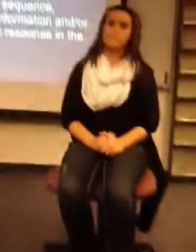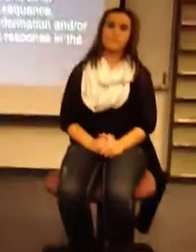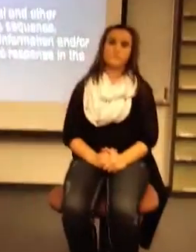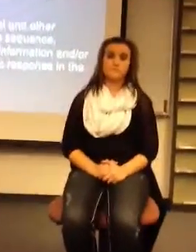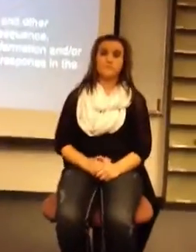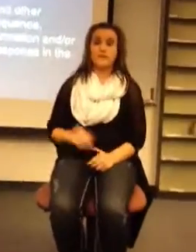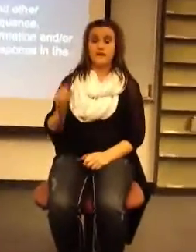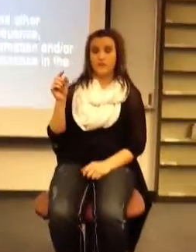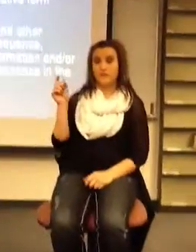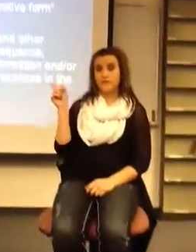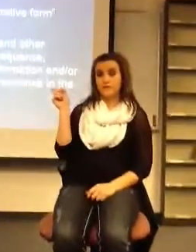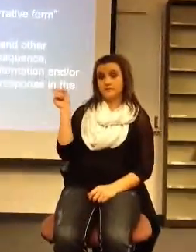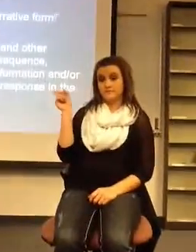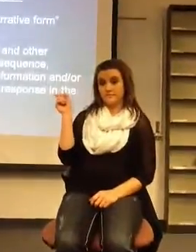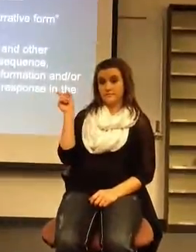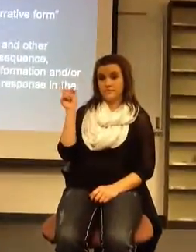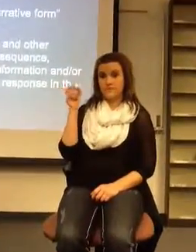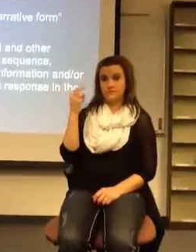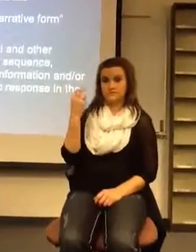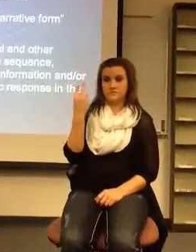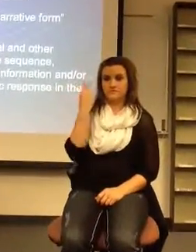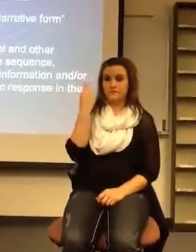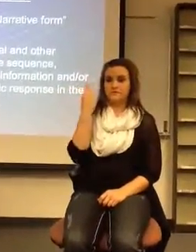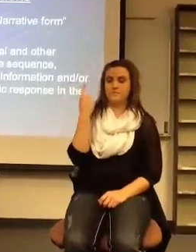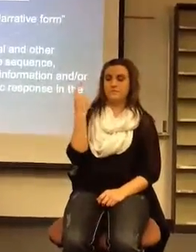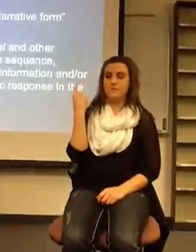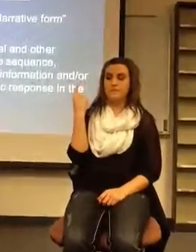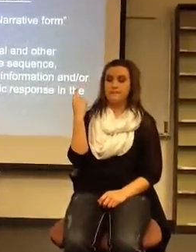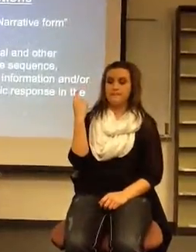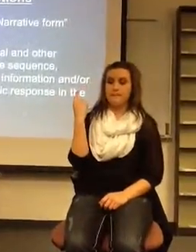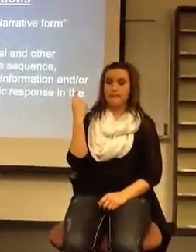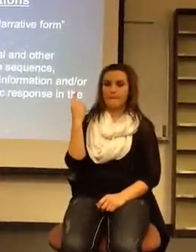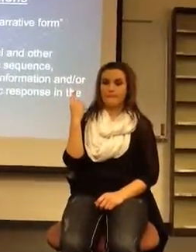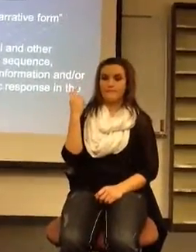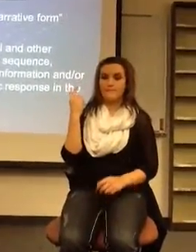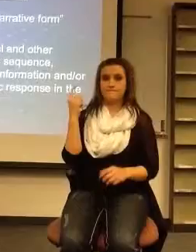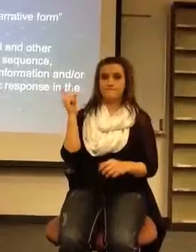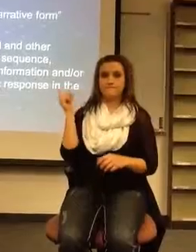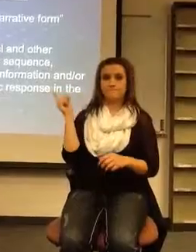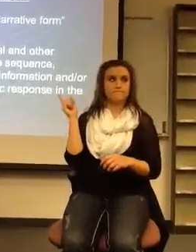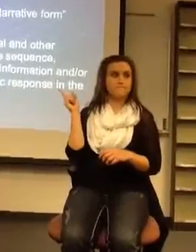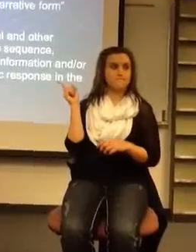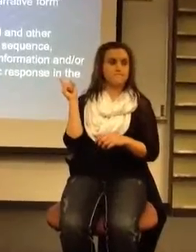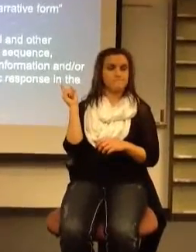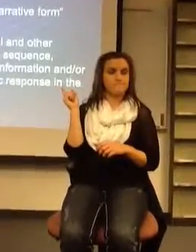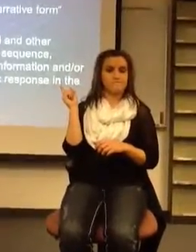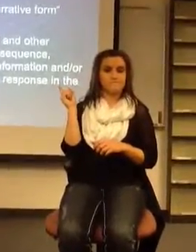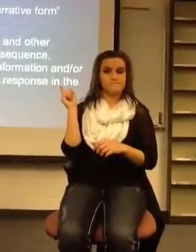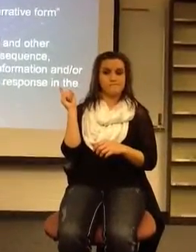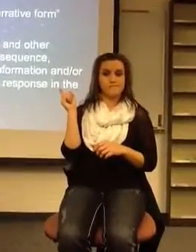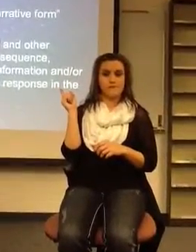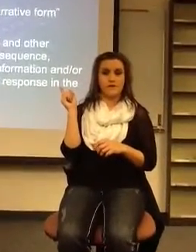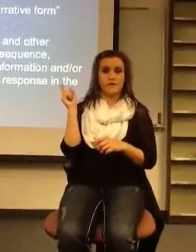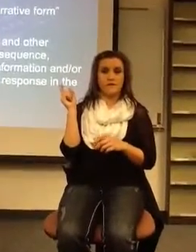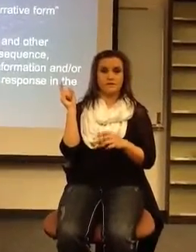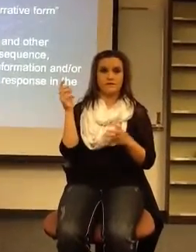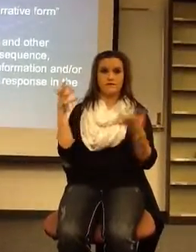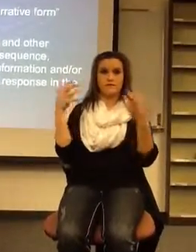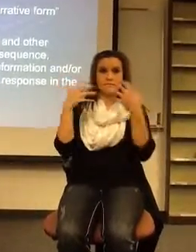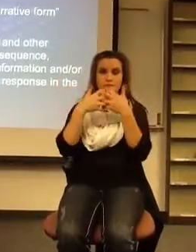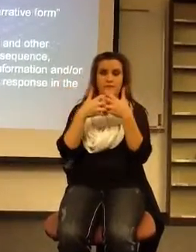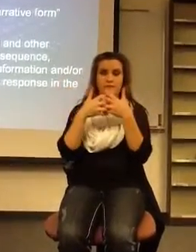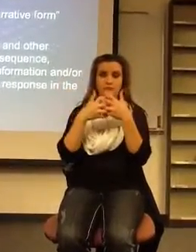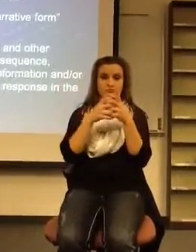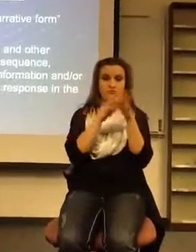go by the second definition, we end up with a definition that is much more closely attuned to literature, to things